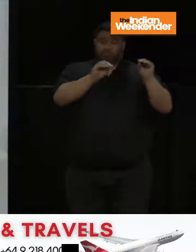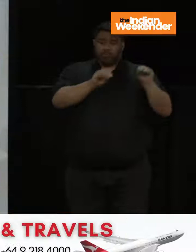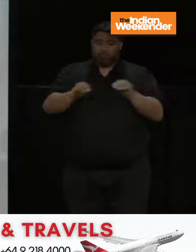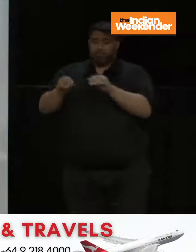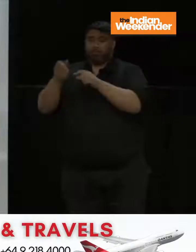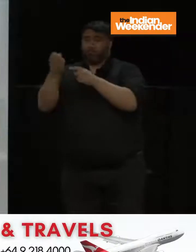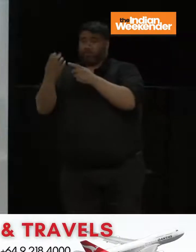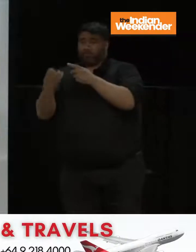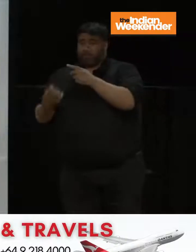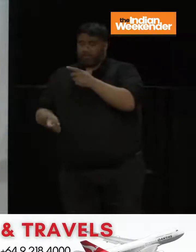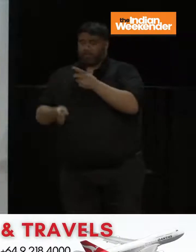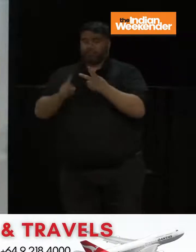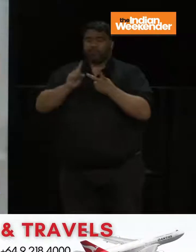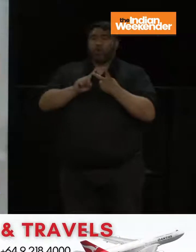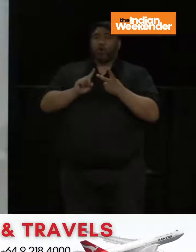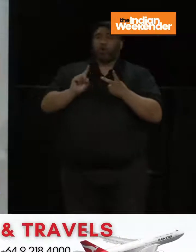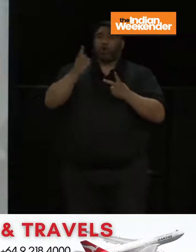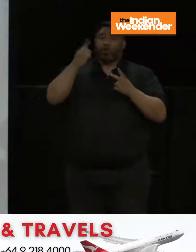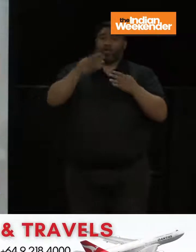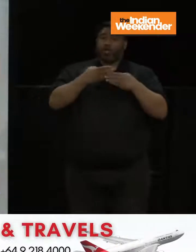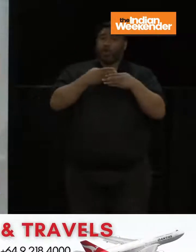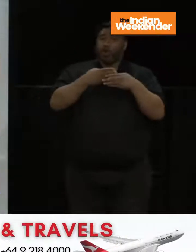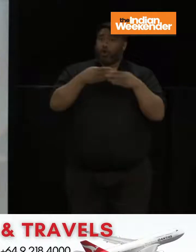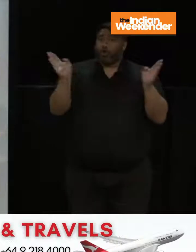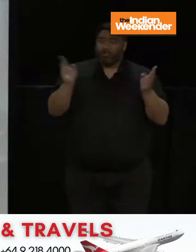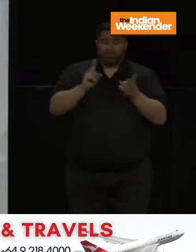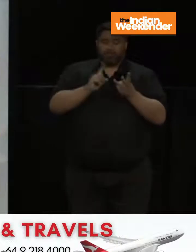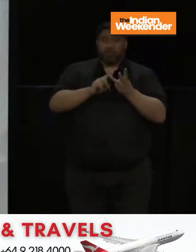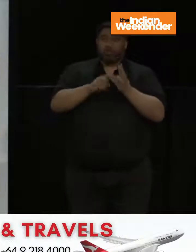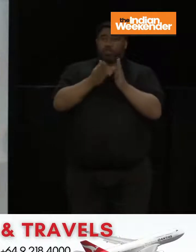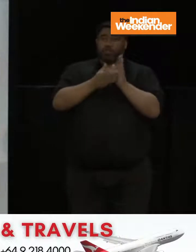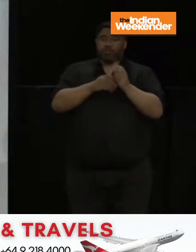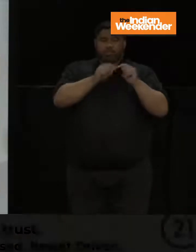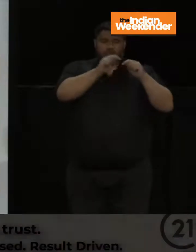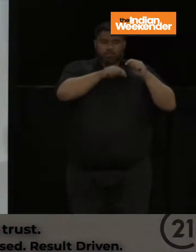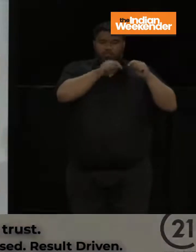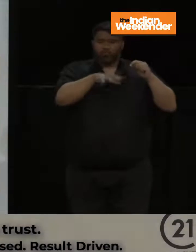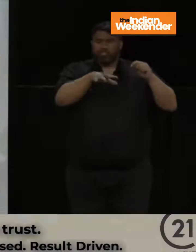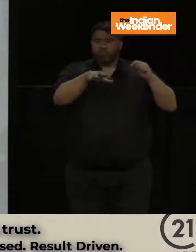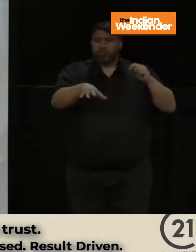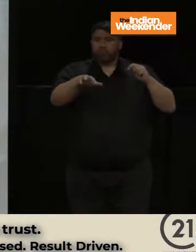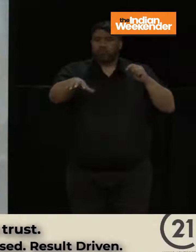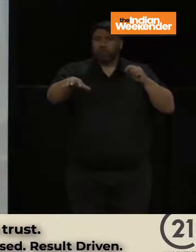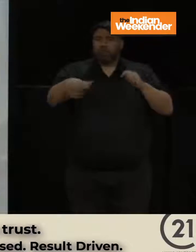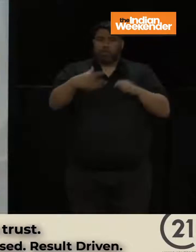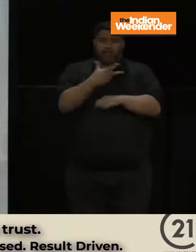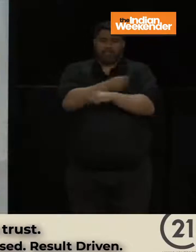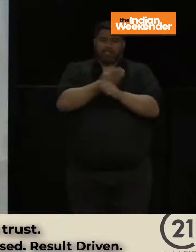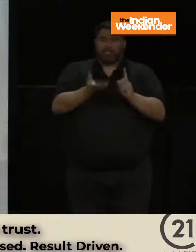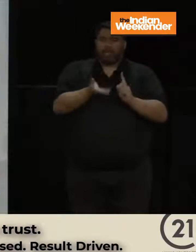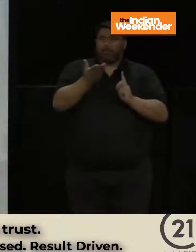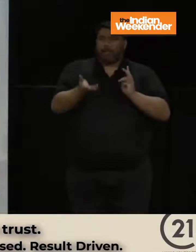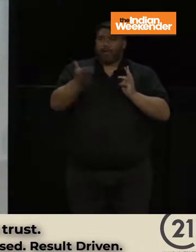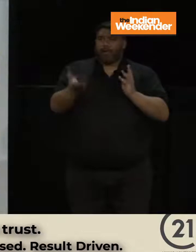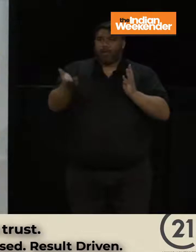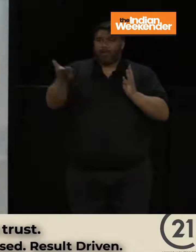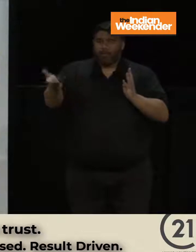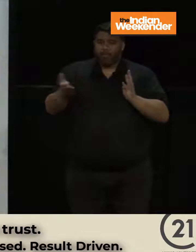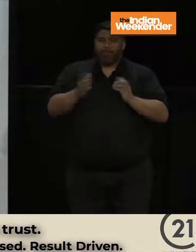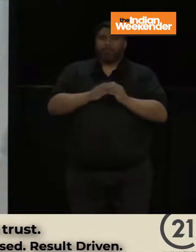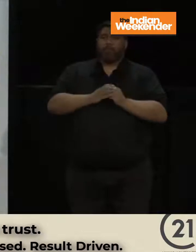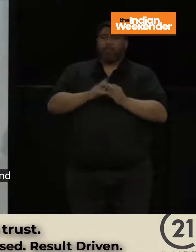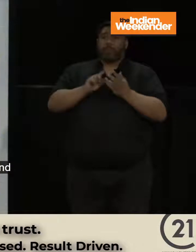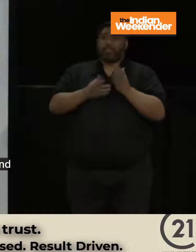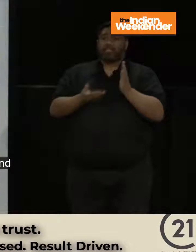Auckland boundary, time for regions to get their vaccination rates higher still, and of course for booster shots to be rolled out to those who received